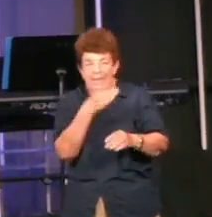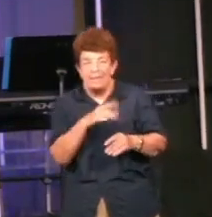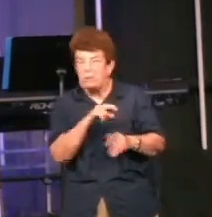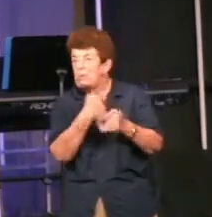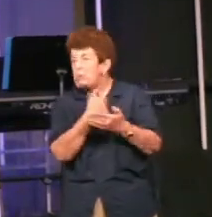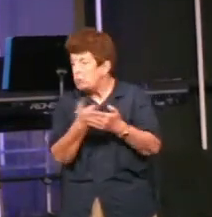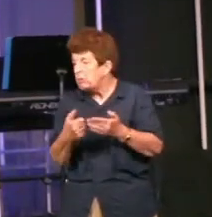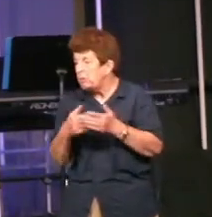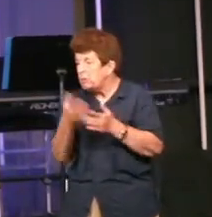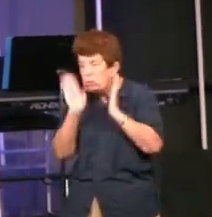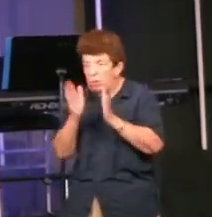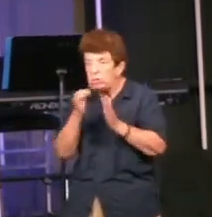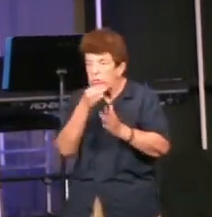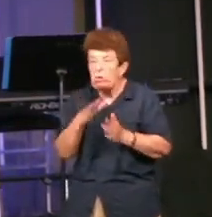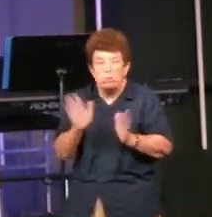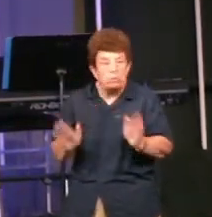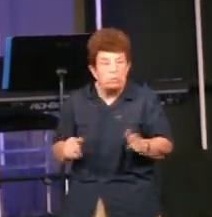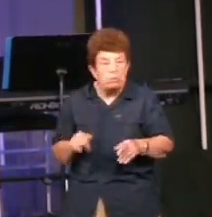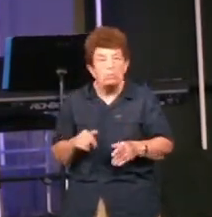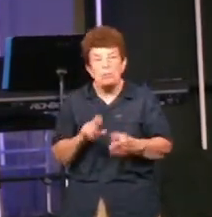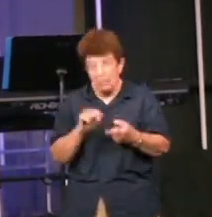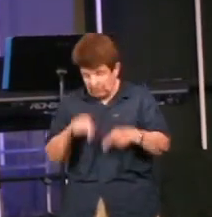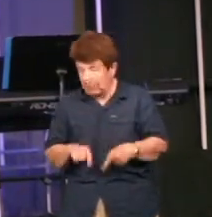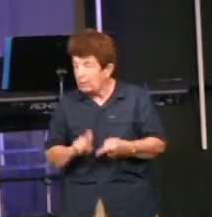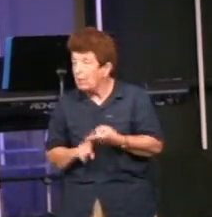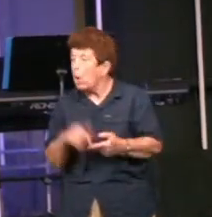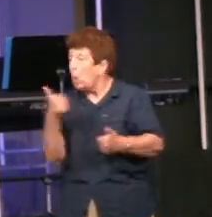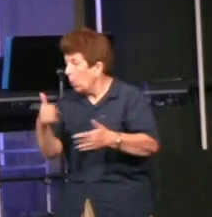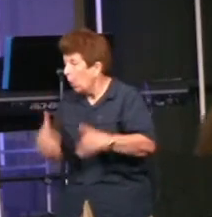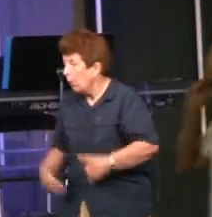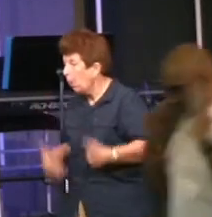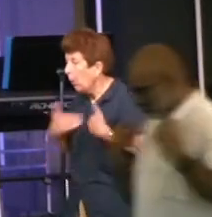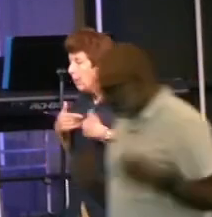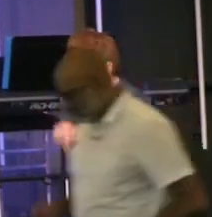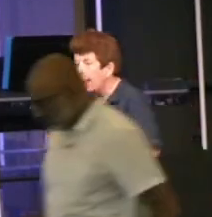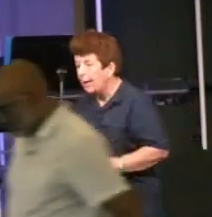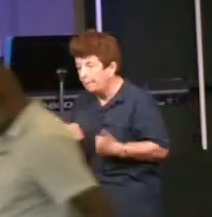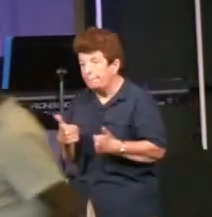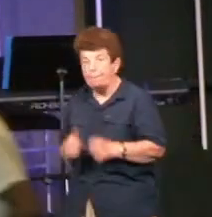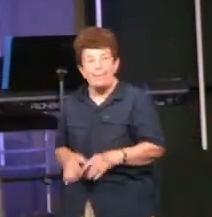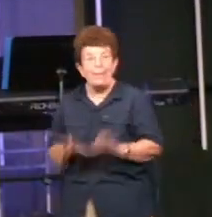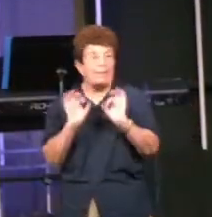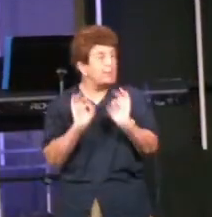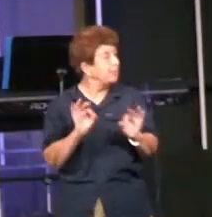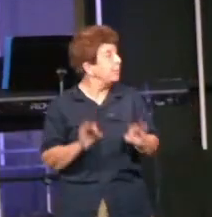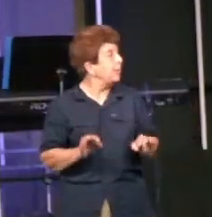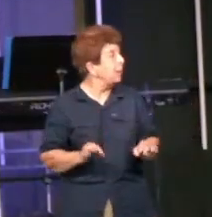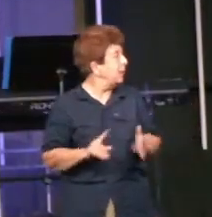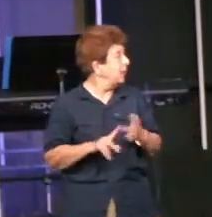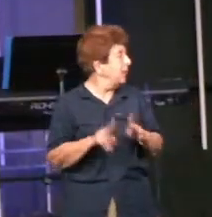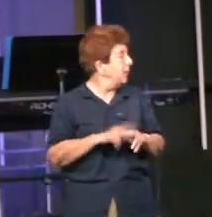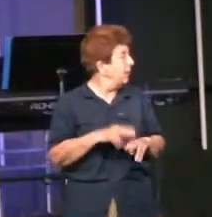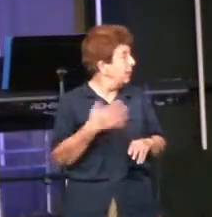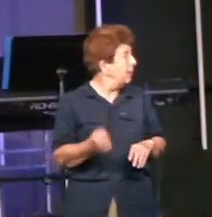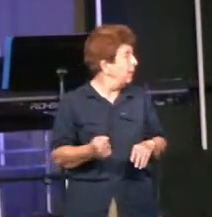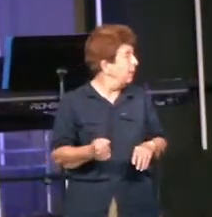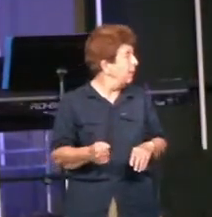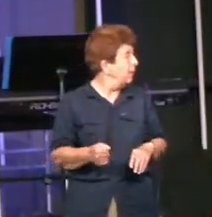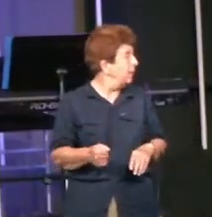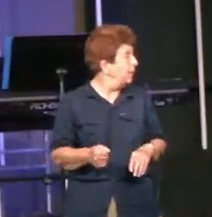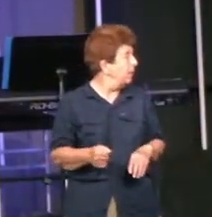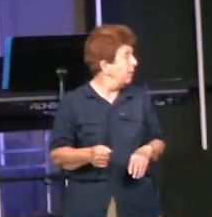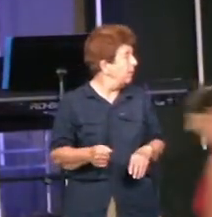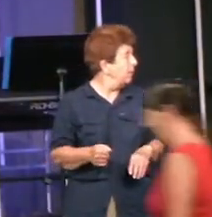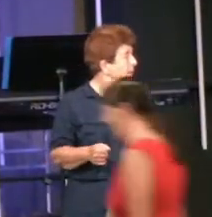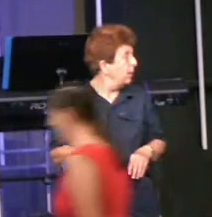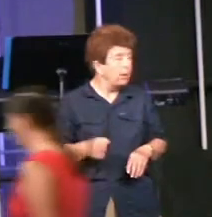be in kids' church but are here this morning. You've picked a good morning to be here, especially if you've come to Glow Kids